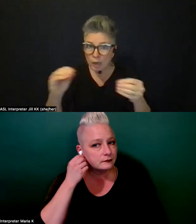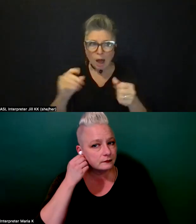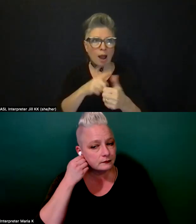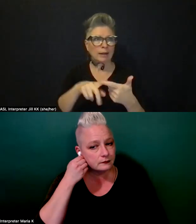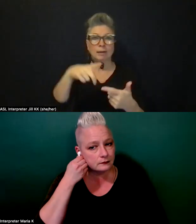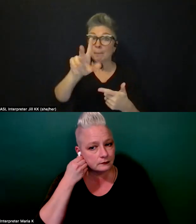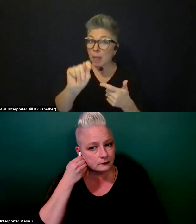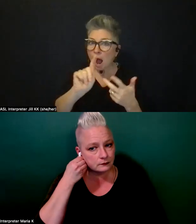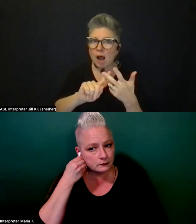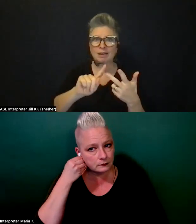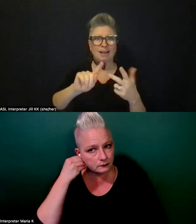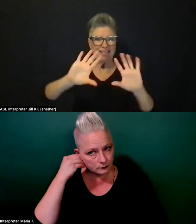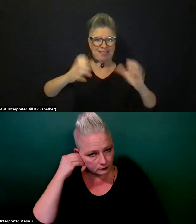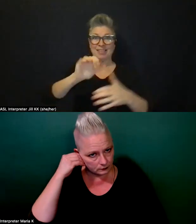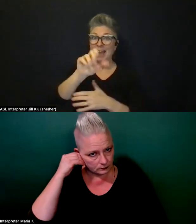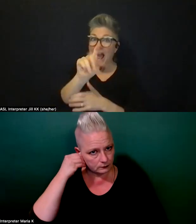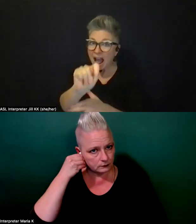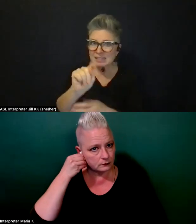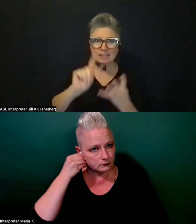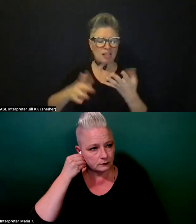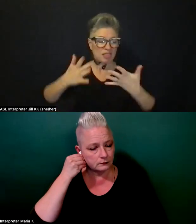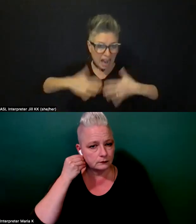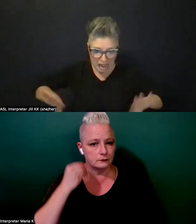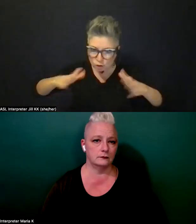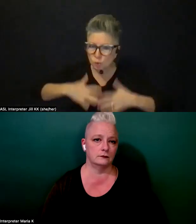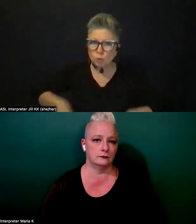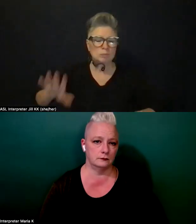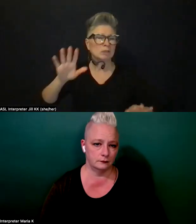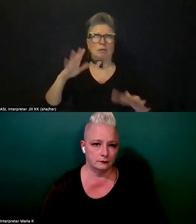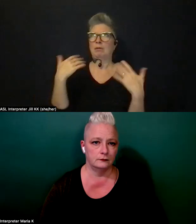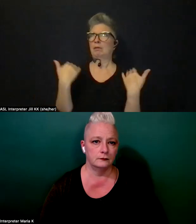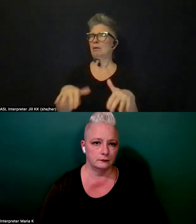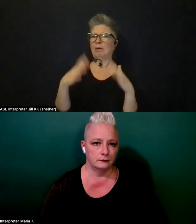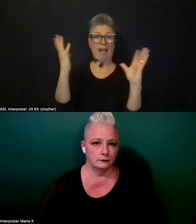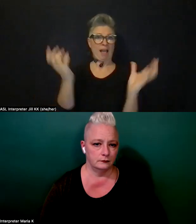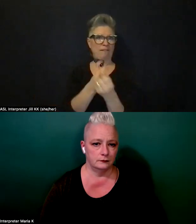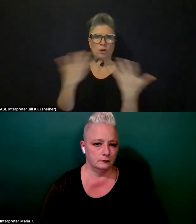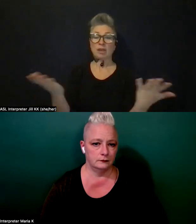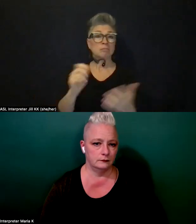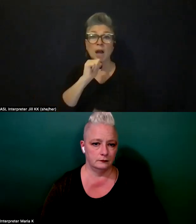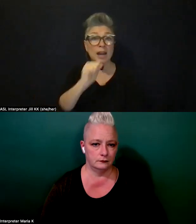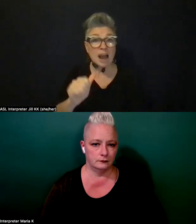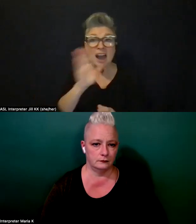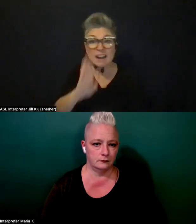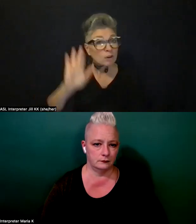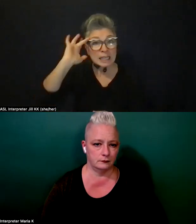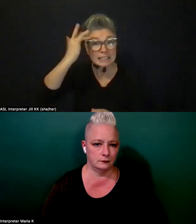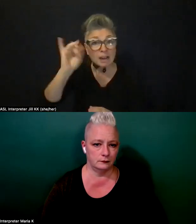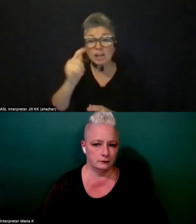the cast, the costume, everything. I can't just think about it. I watched it again this morning. I was